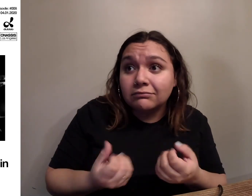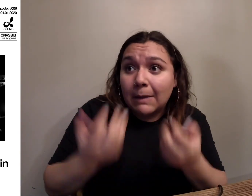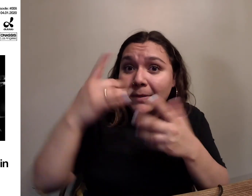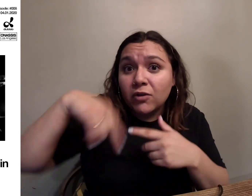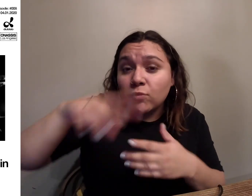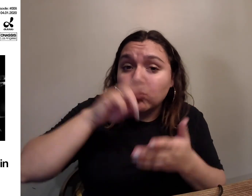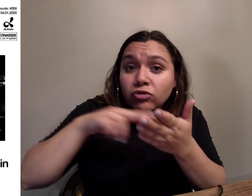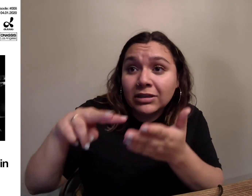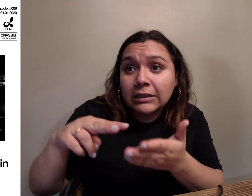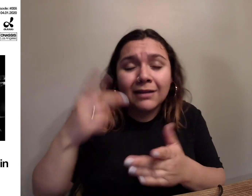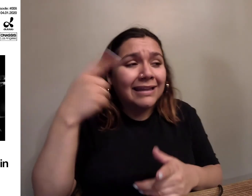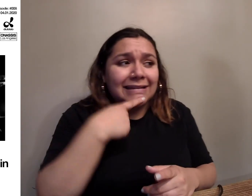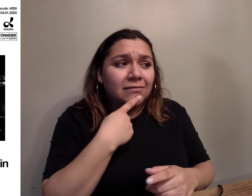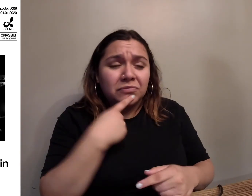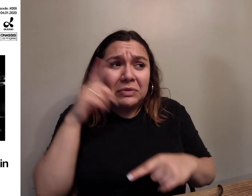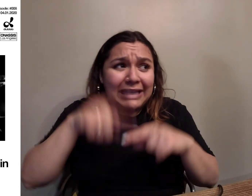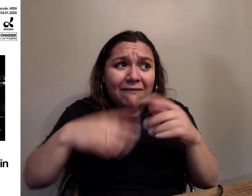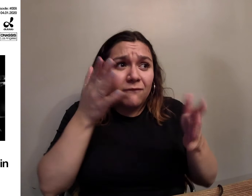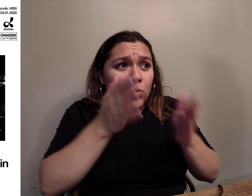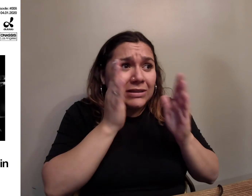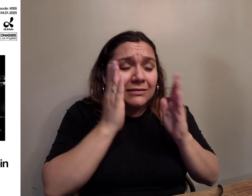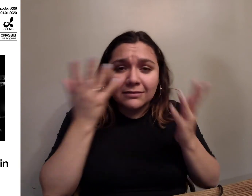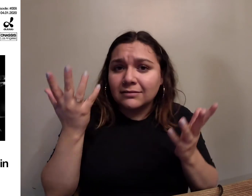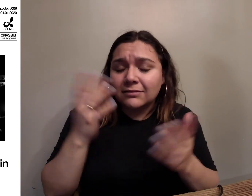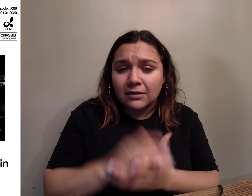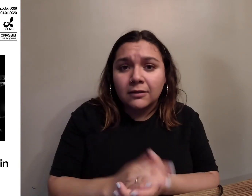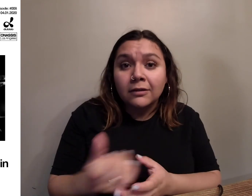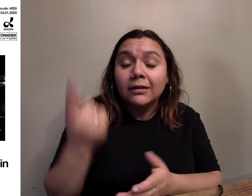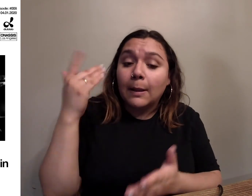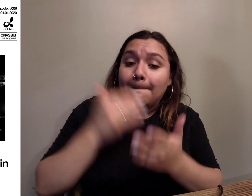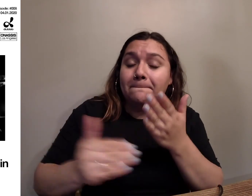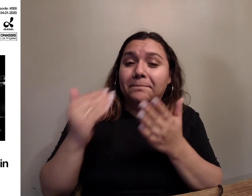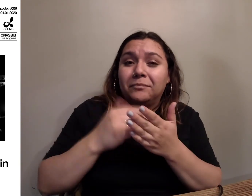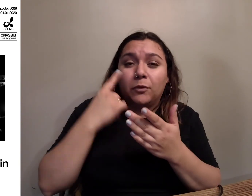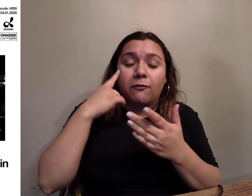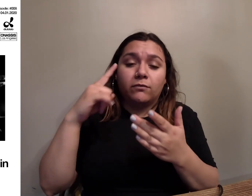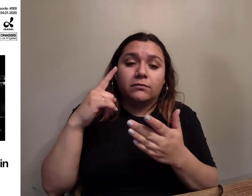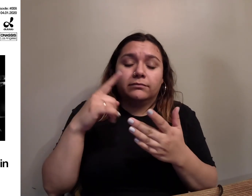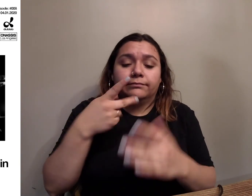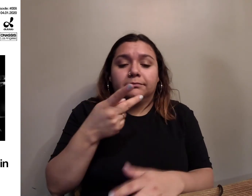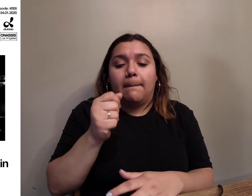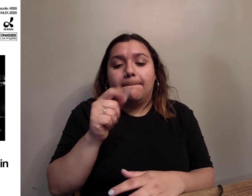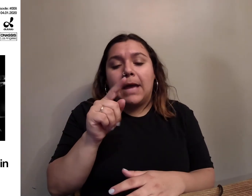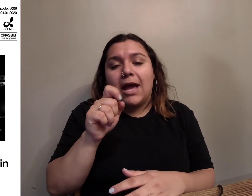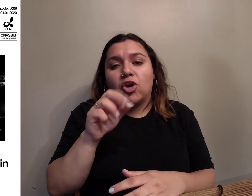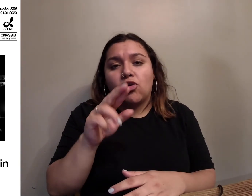read. We can't focus. And there's something about the patterns of attention, and maybe